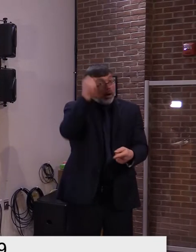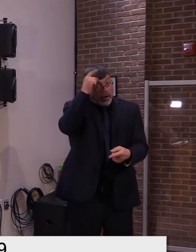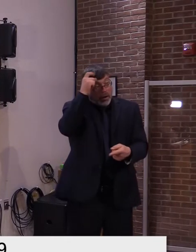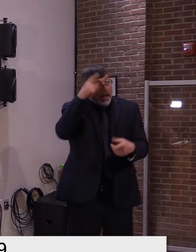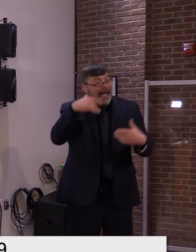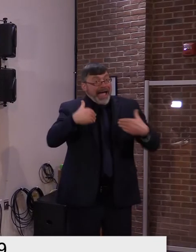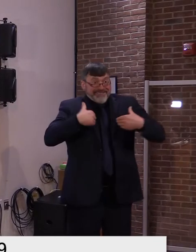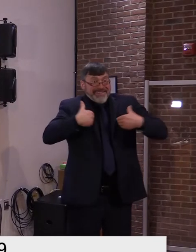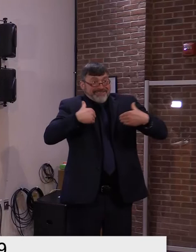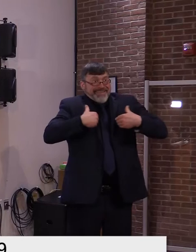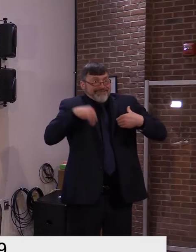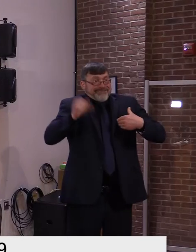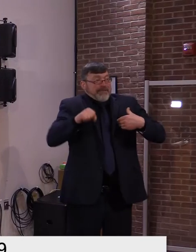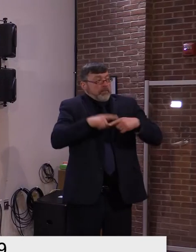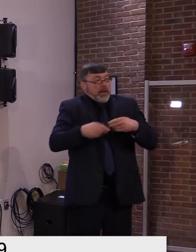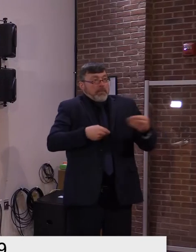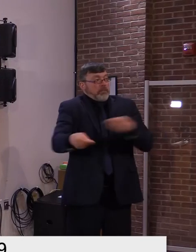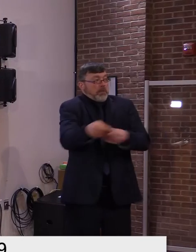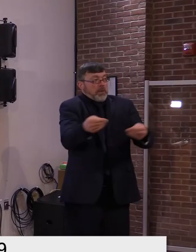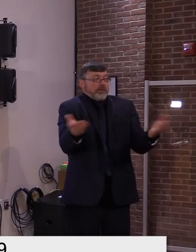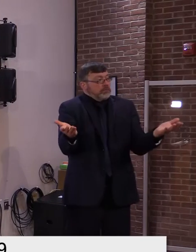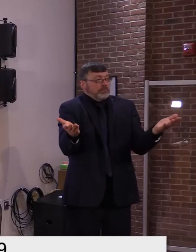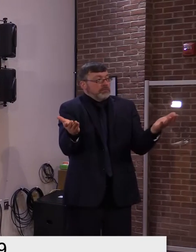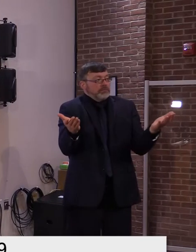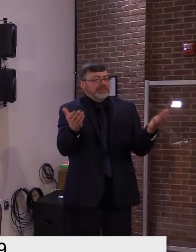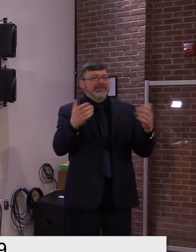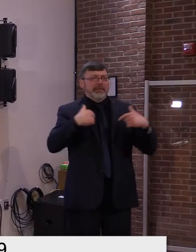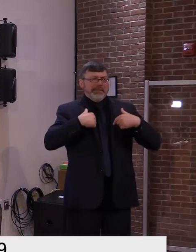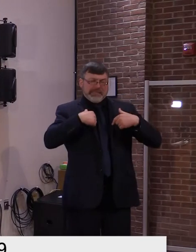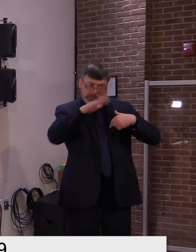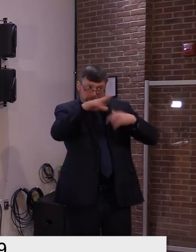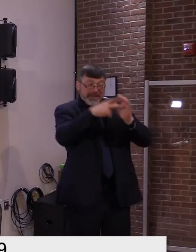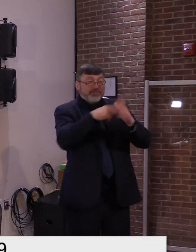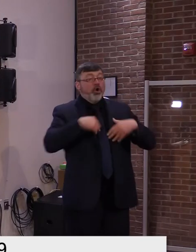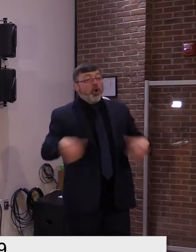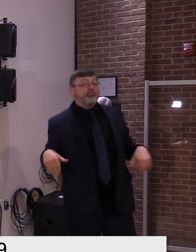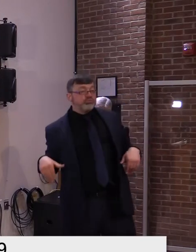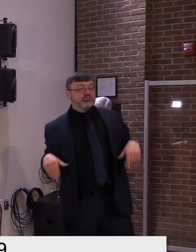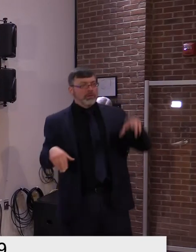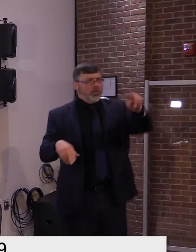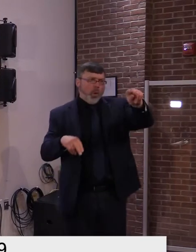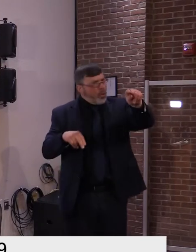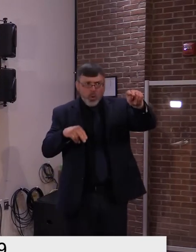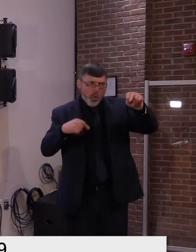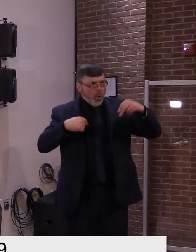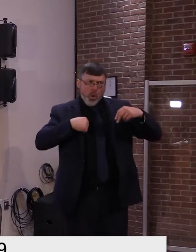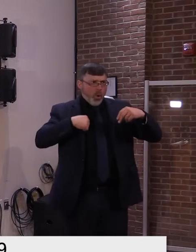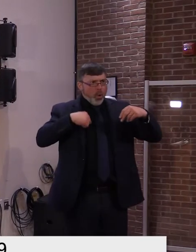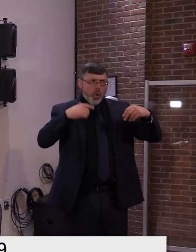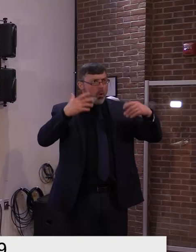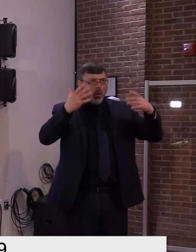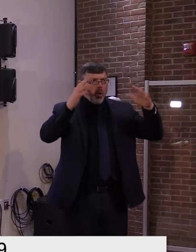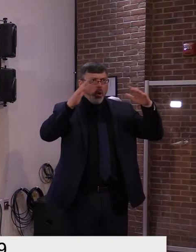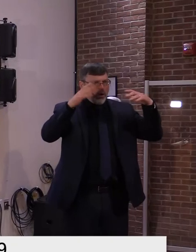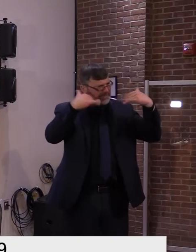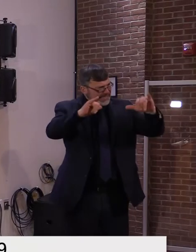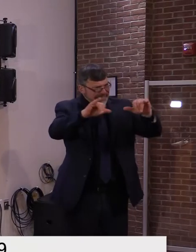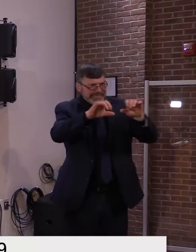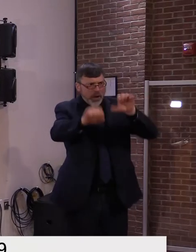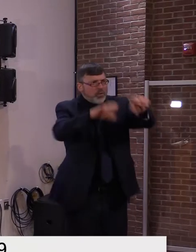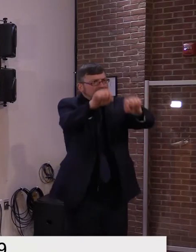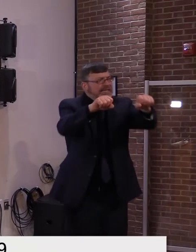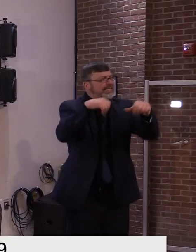needed. We had a very nice sort of town hall in Bennington, as the governor was alluding to, at the Vermont Veterans